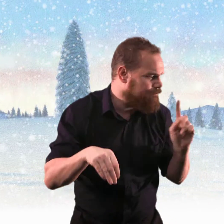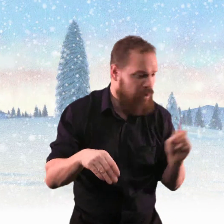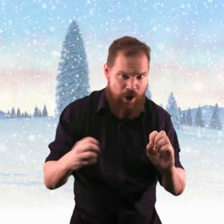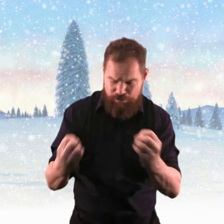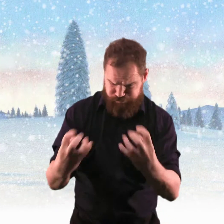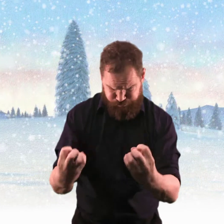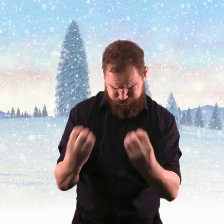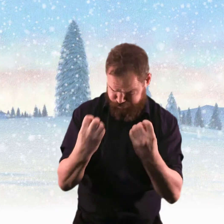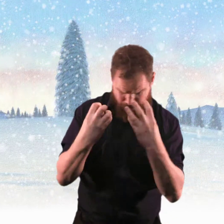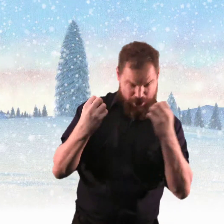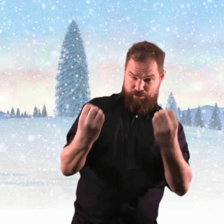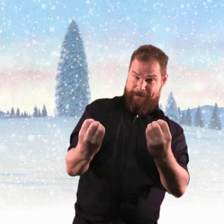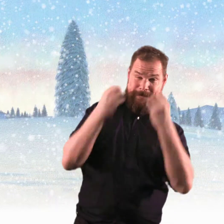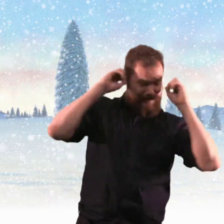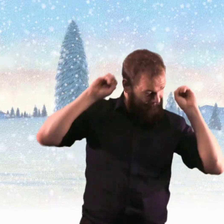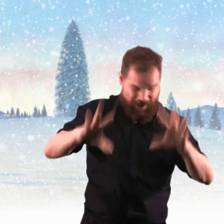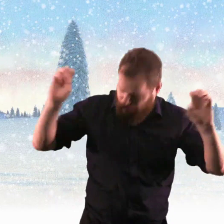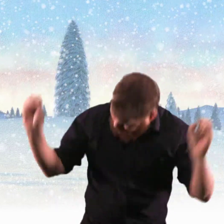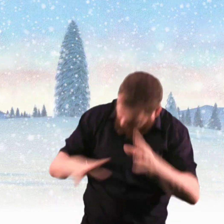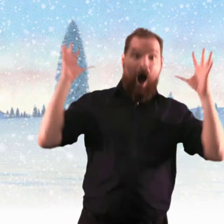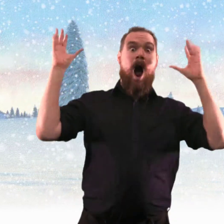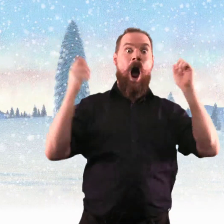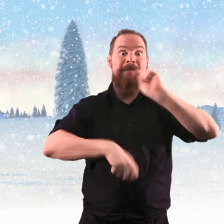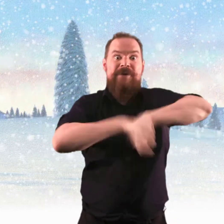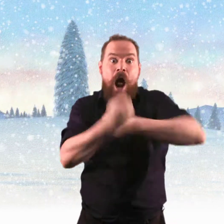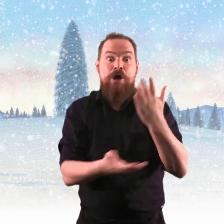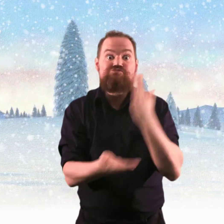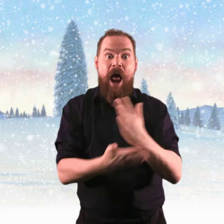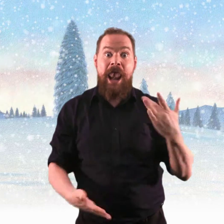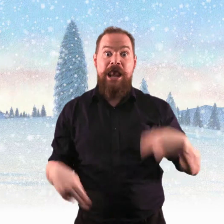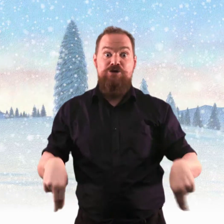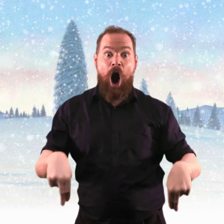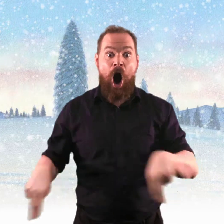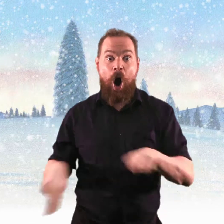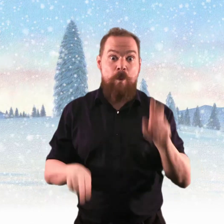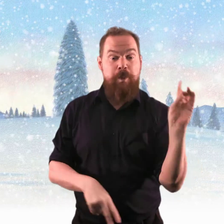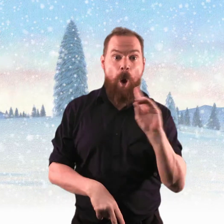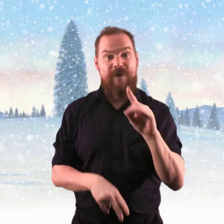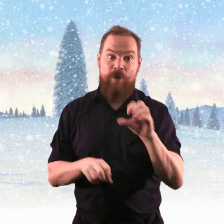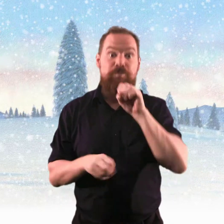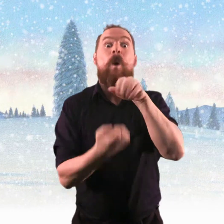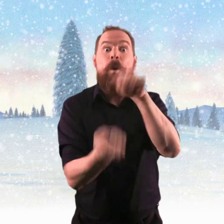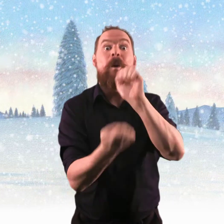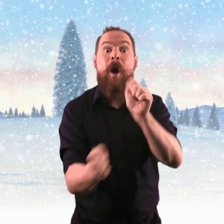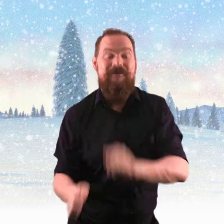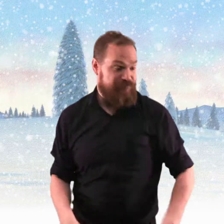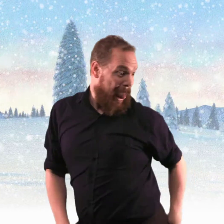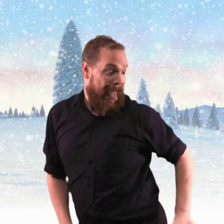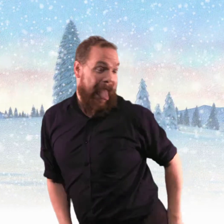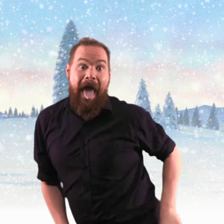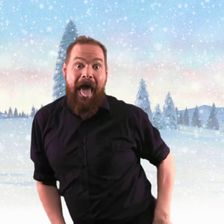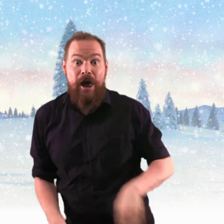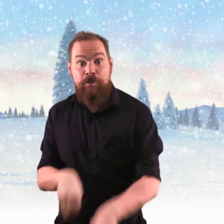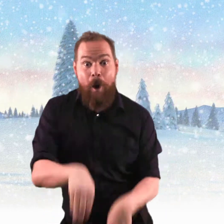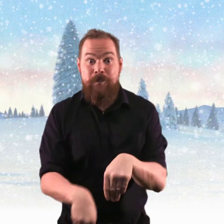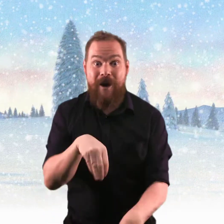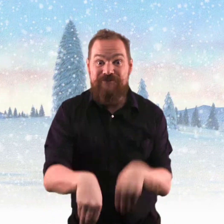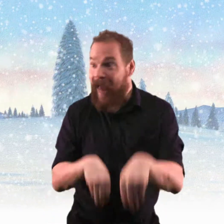He turned to go again, but as he did, the Snowdog's collar started to glow brighter and brighter until suddenly